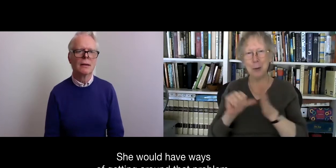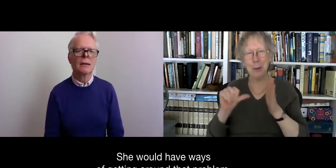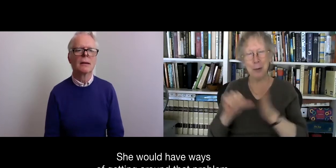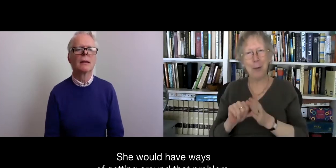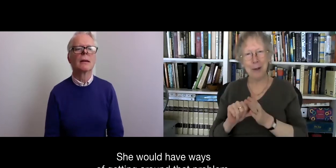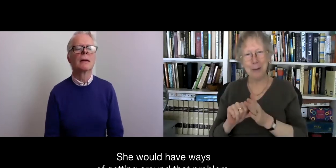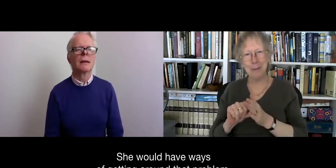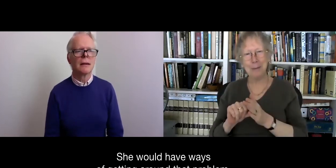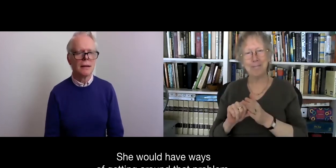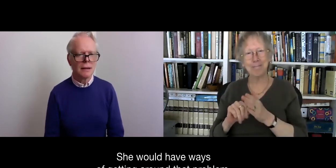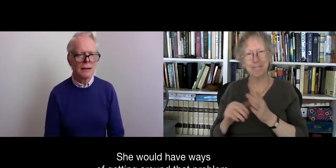ways of getting around that problem.